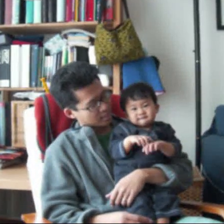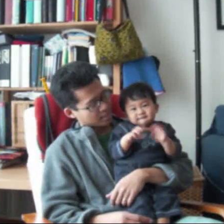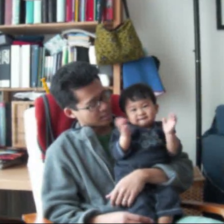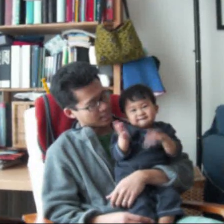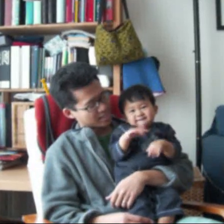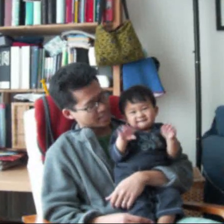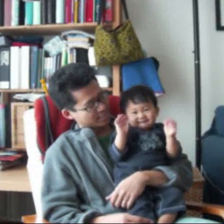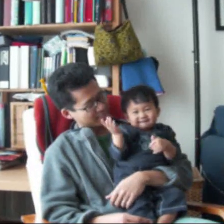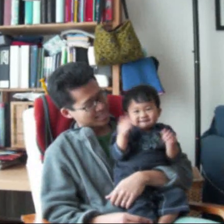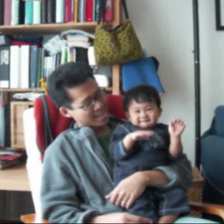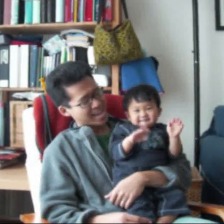All done. Yay!